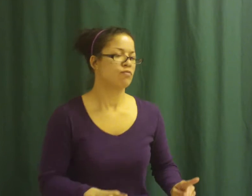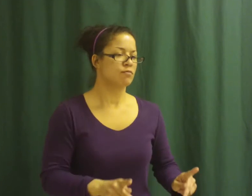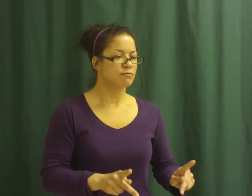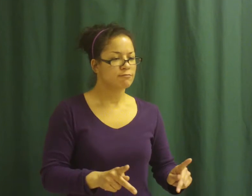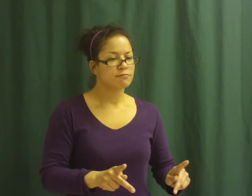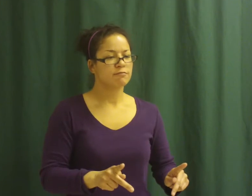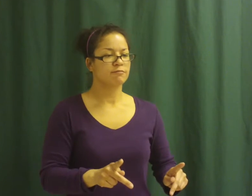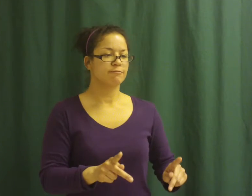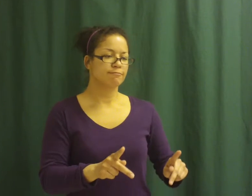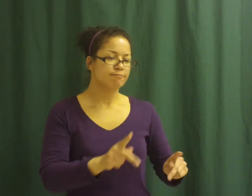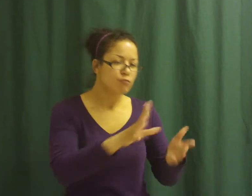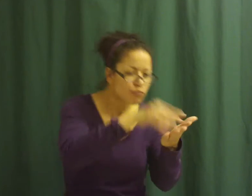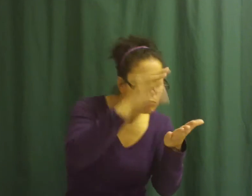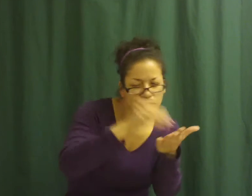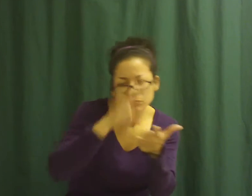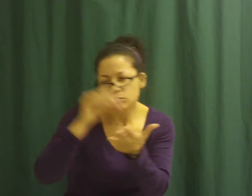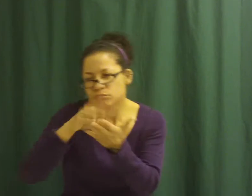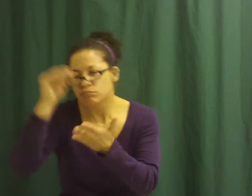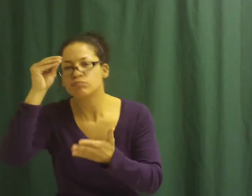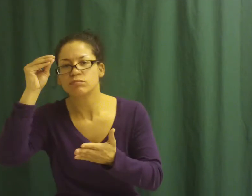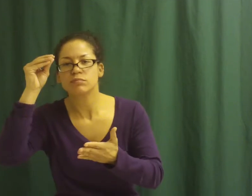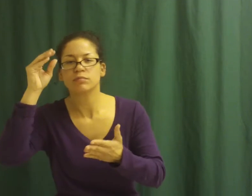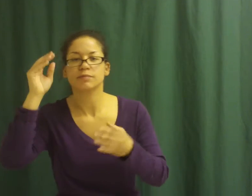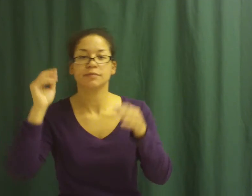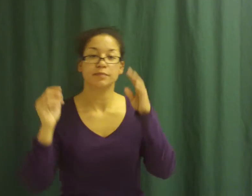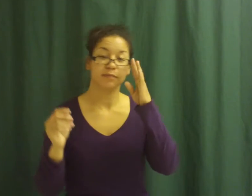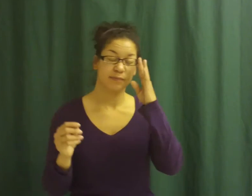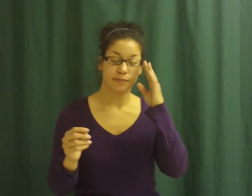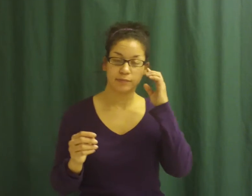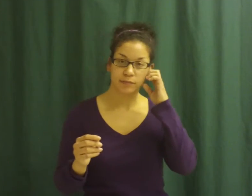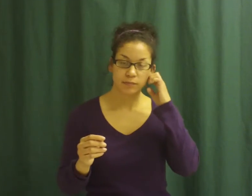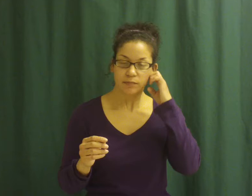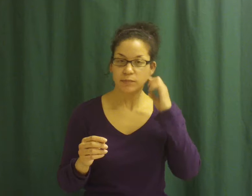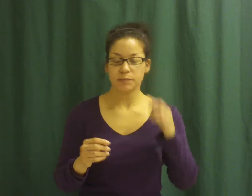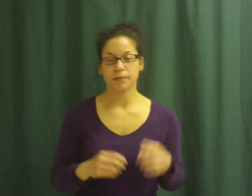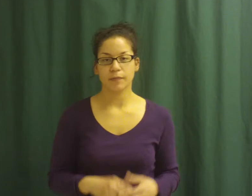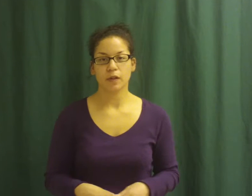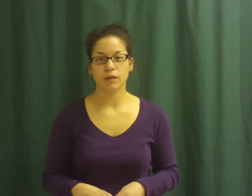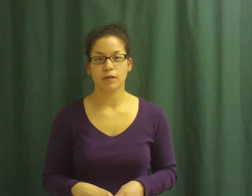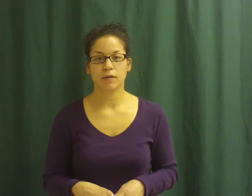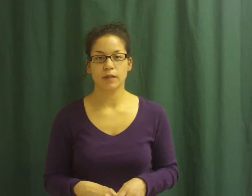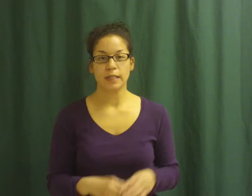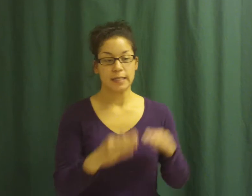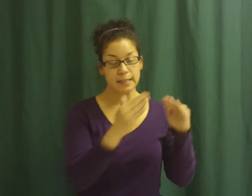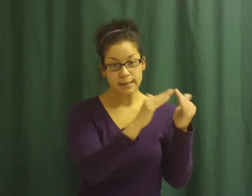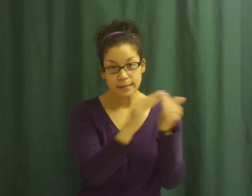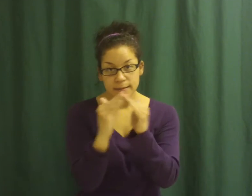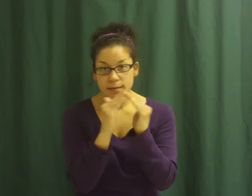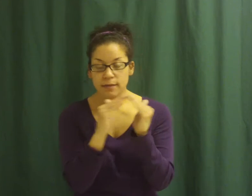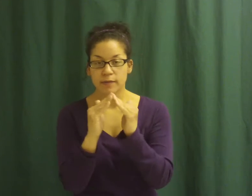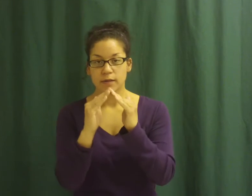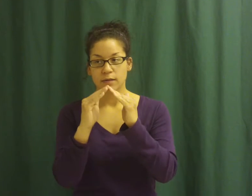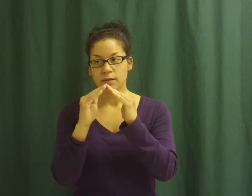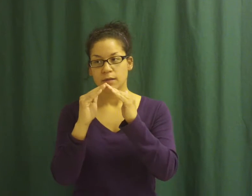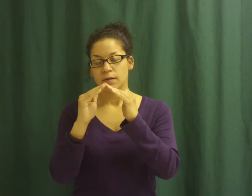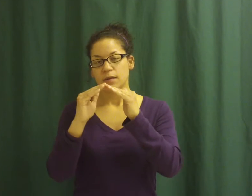The pairing of character and civic education also is echoed in the work